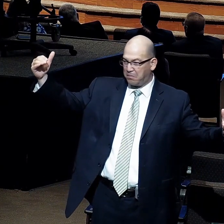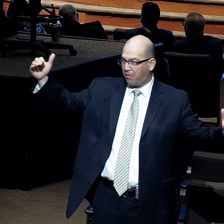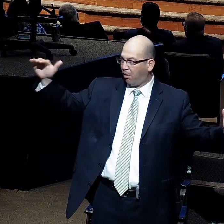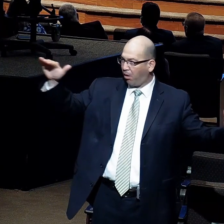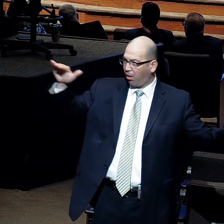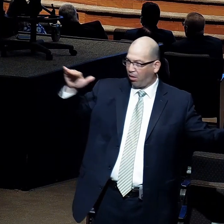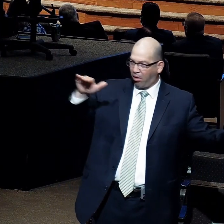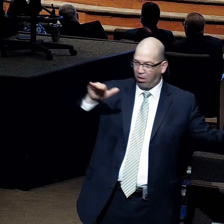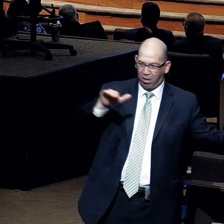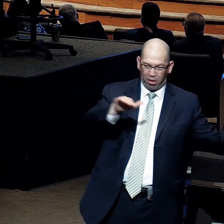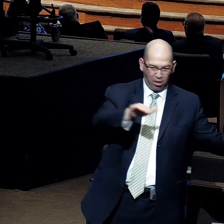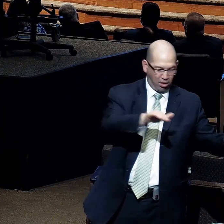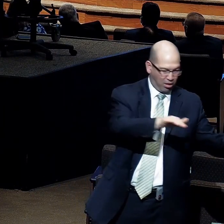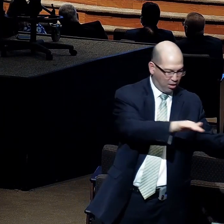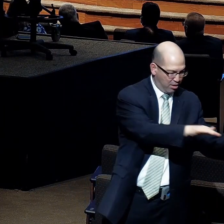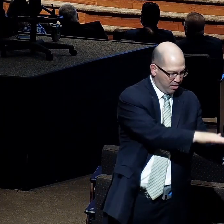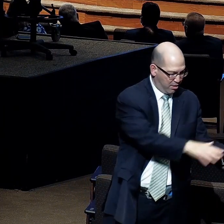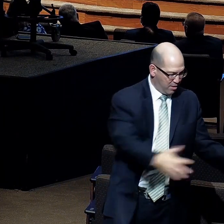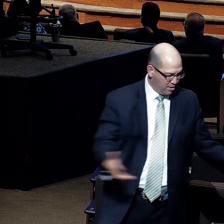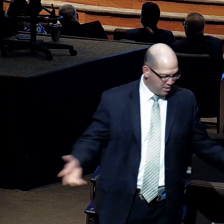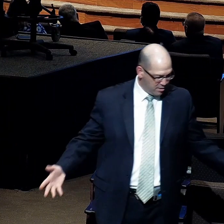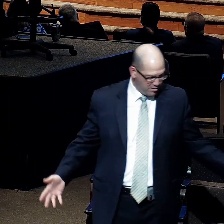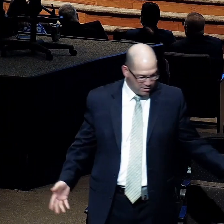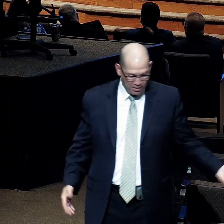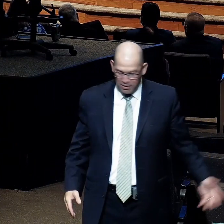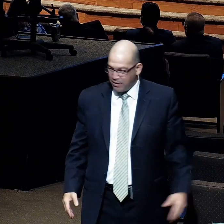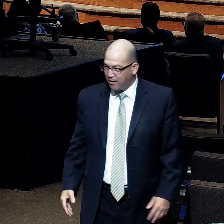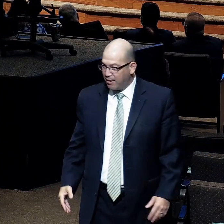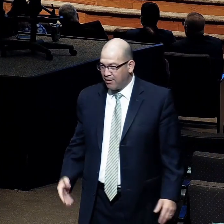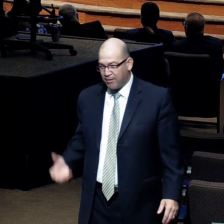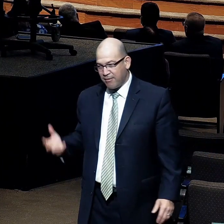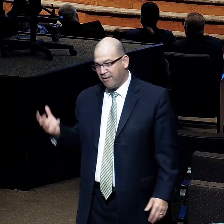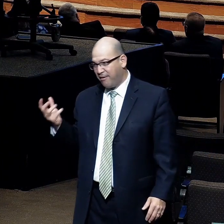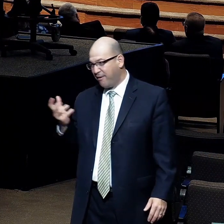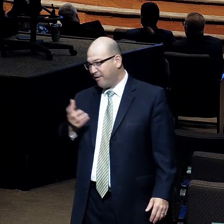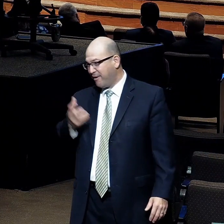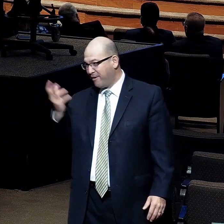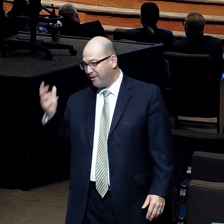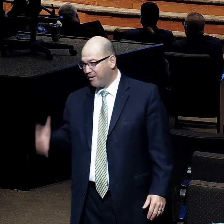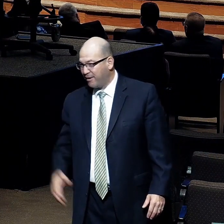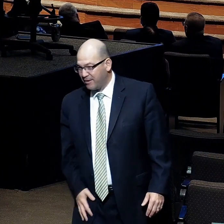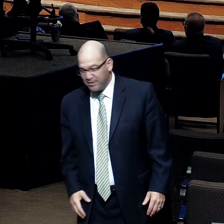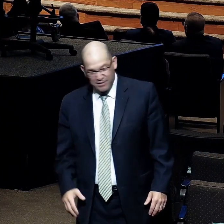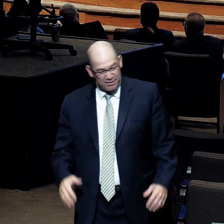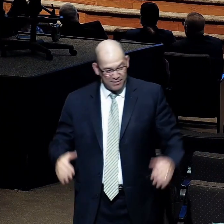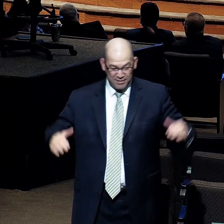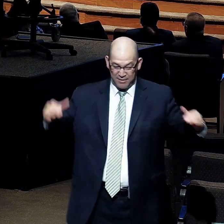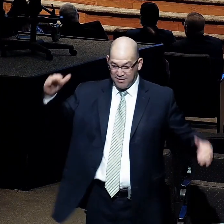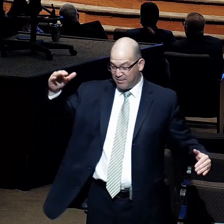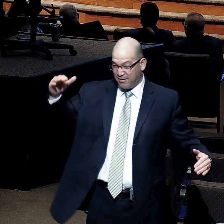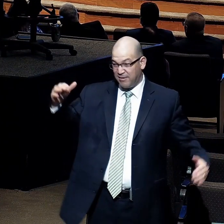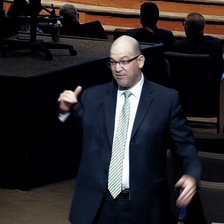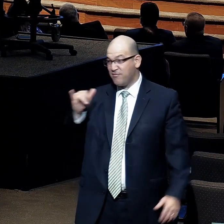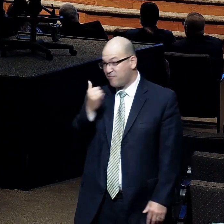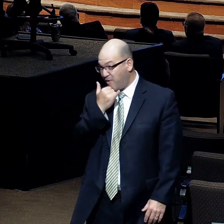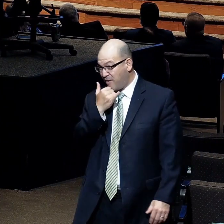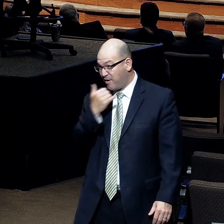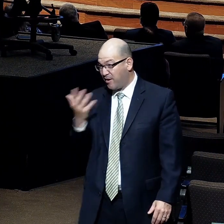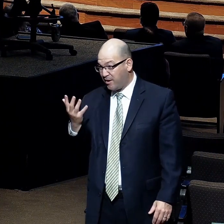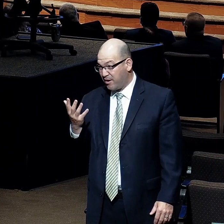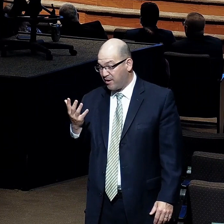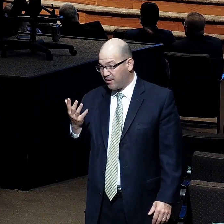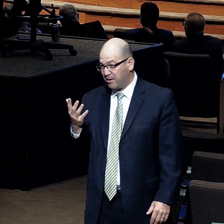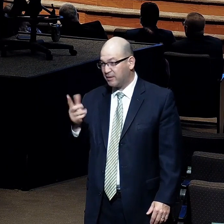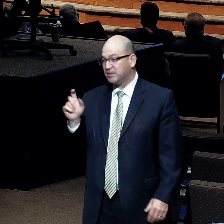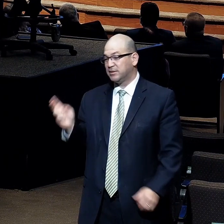you have half a foot. And after maybe 12 of those, you have a whole foot off, right? Why? Because I didn't use the level.